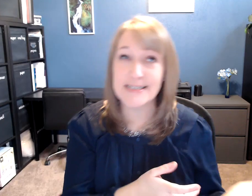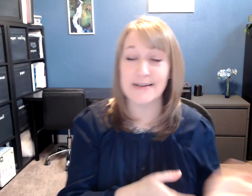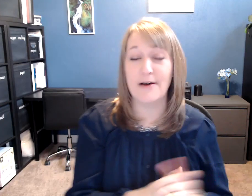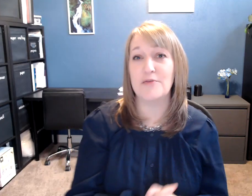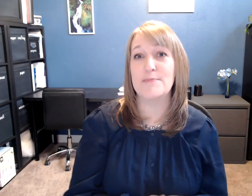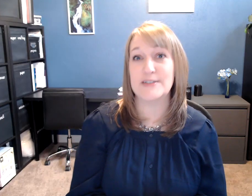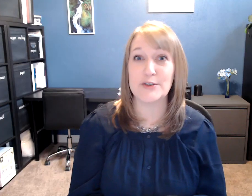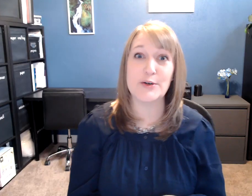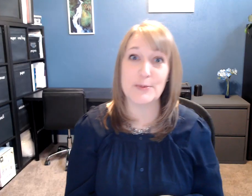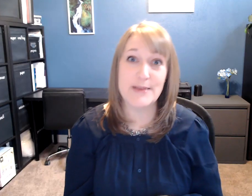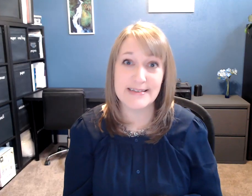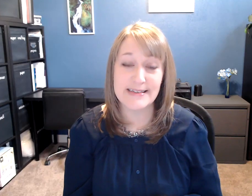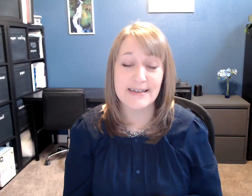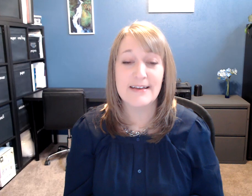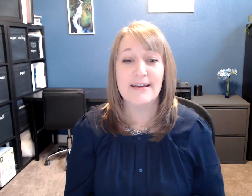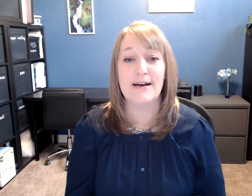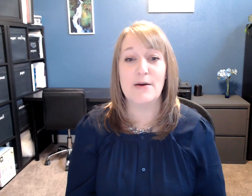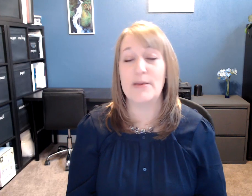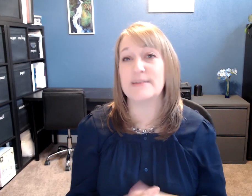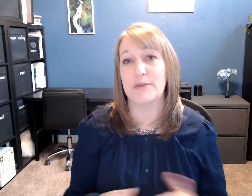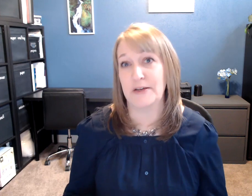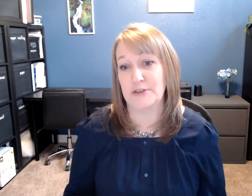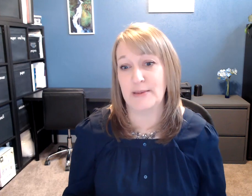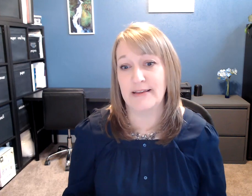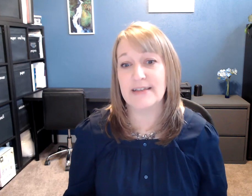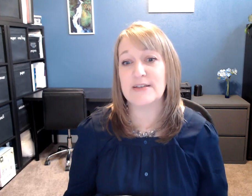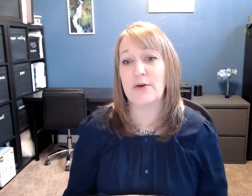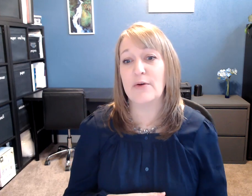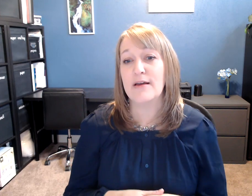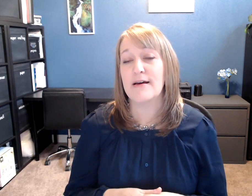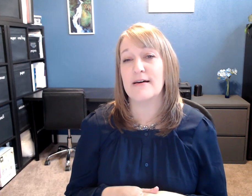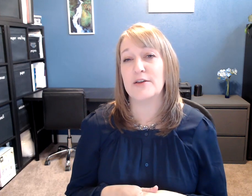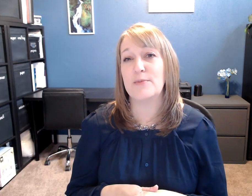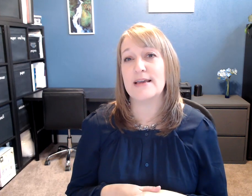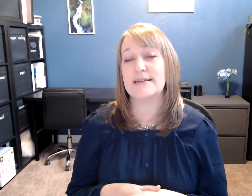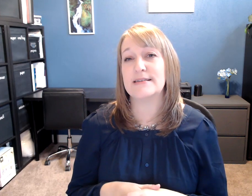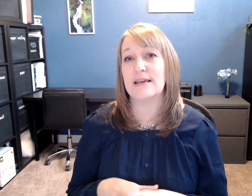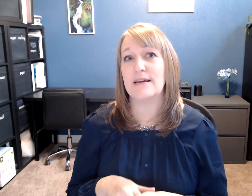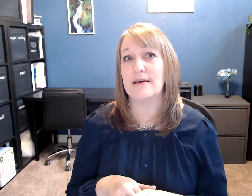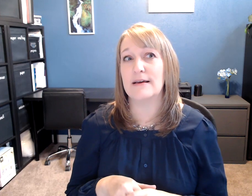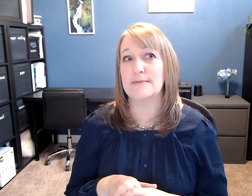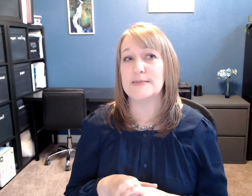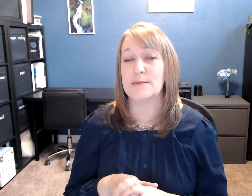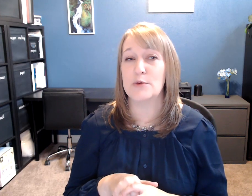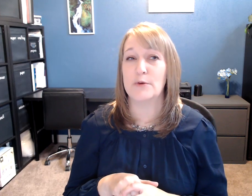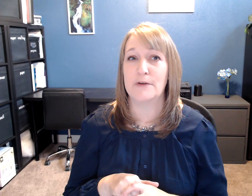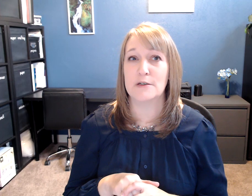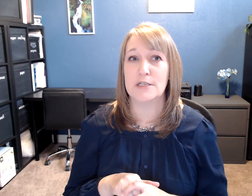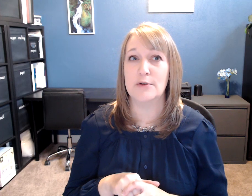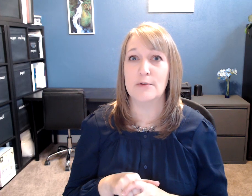habit of Mr. or Miss by simply fingerspelling it. So you may see someone refer